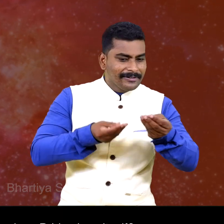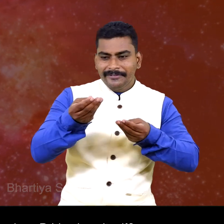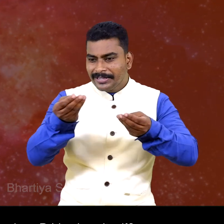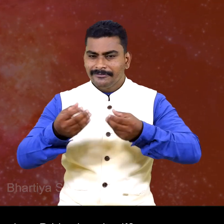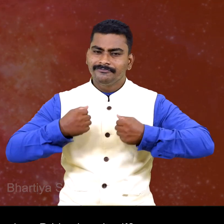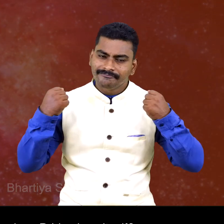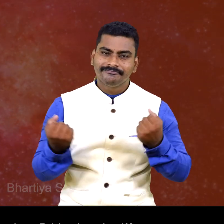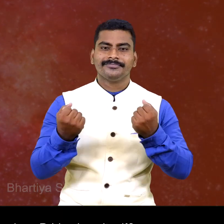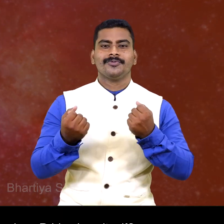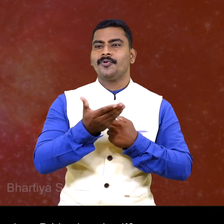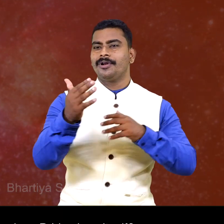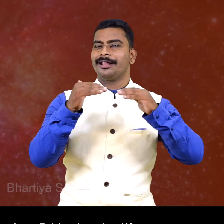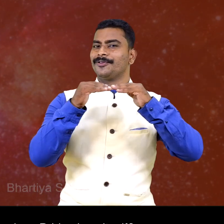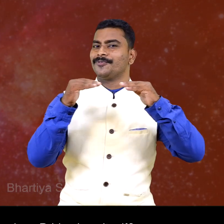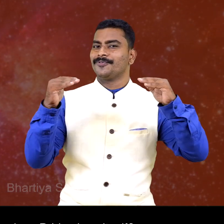How does the pride show itself?